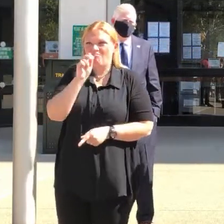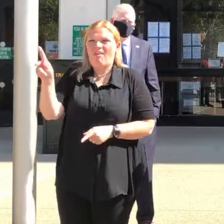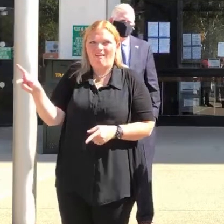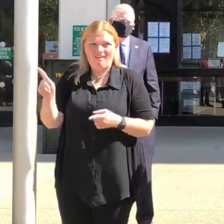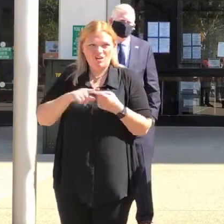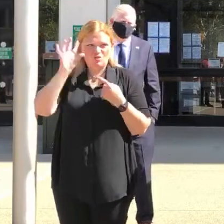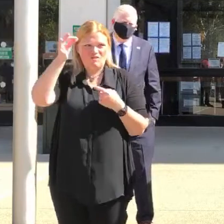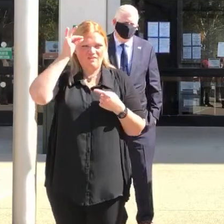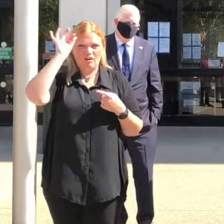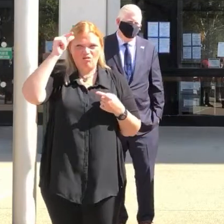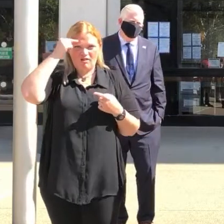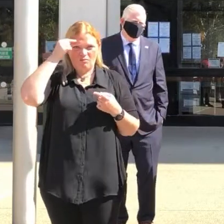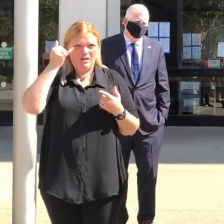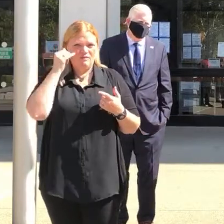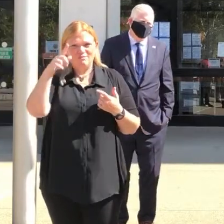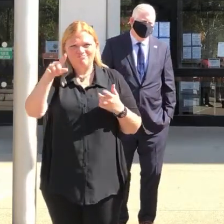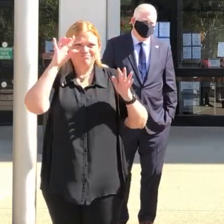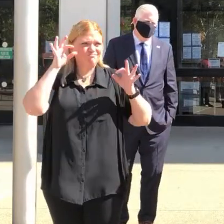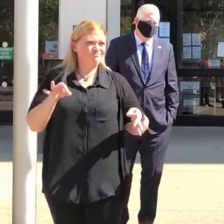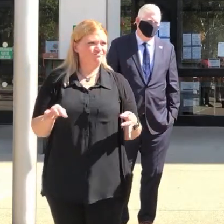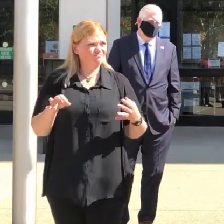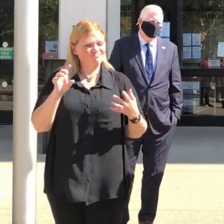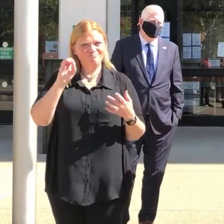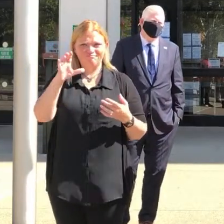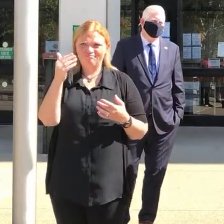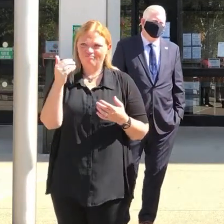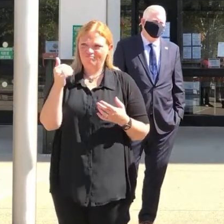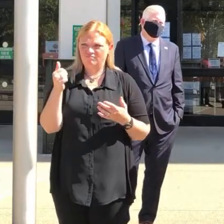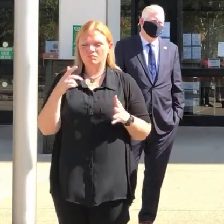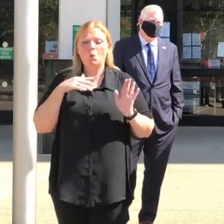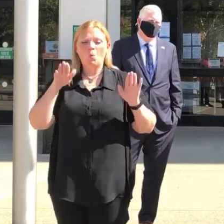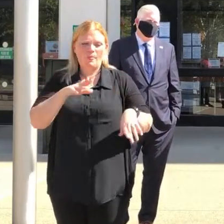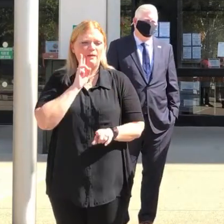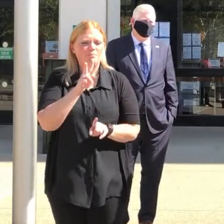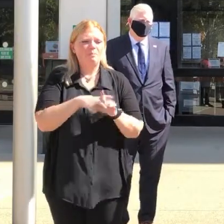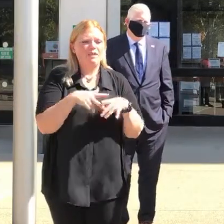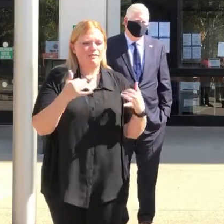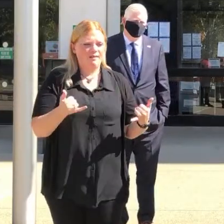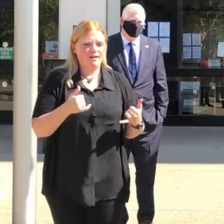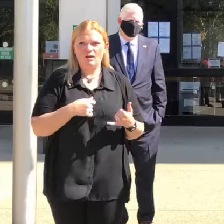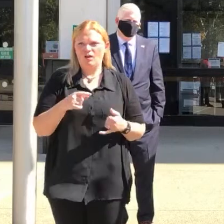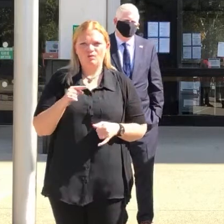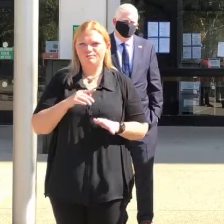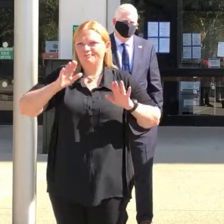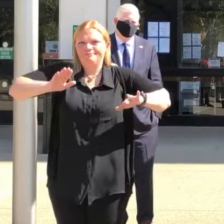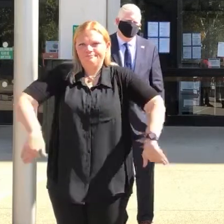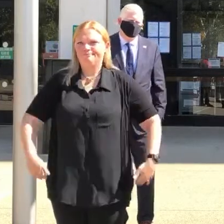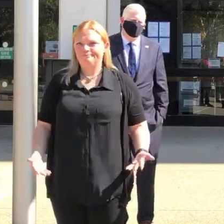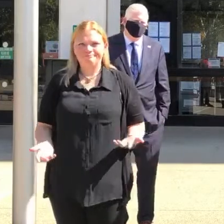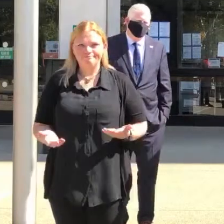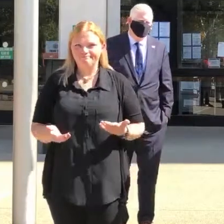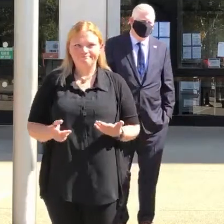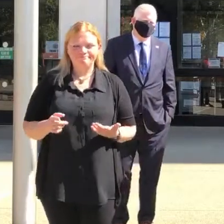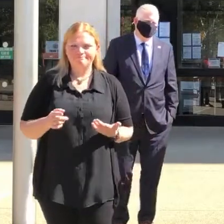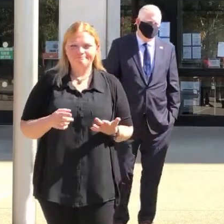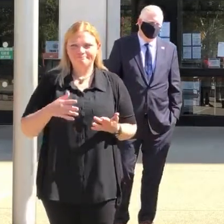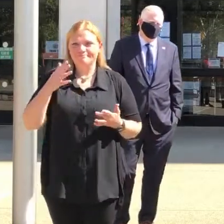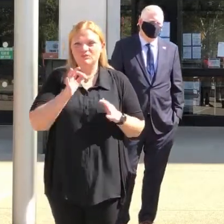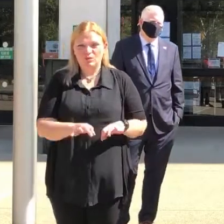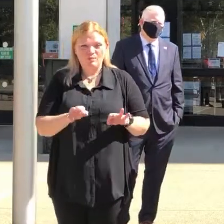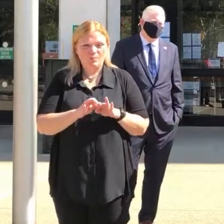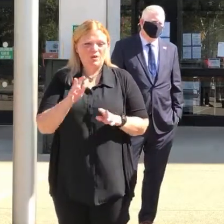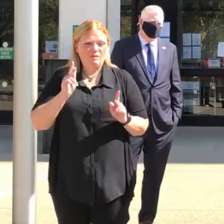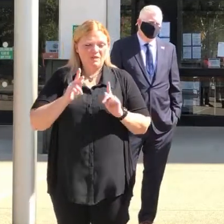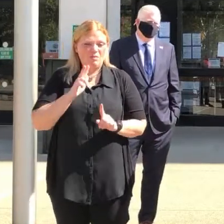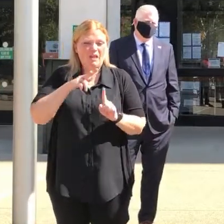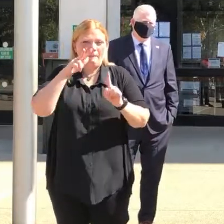the federal government. So if you decide on December 15th, oh, I'm going to apply for this now, it's going to be too late. It's very important that people apply for it as